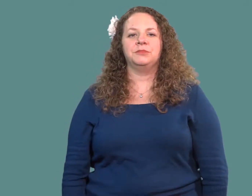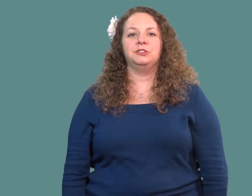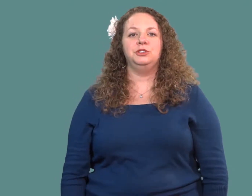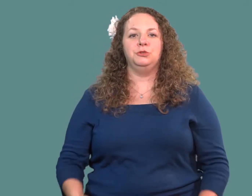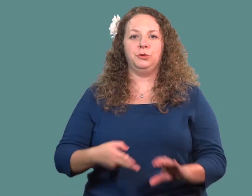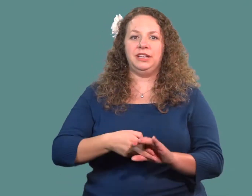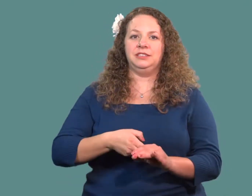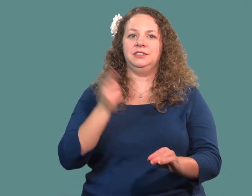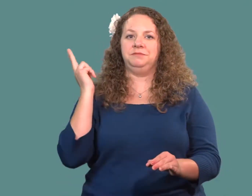To quit,